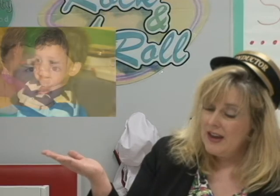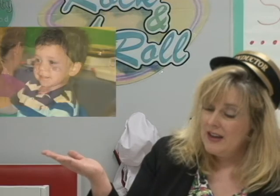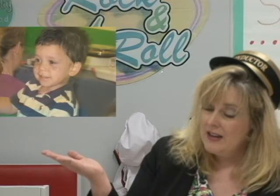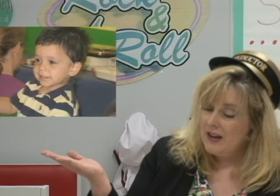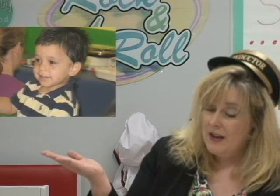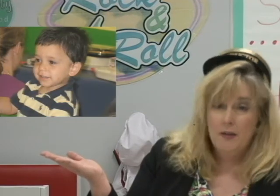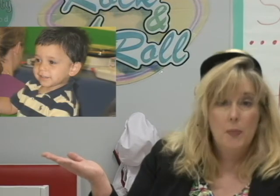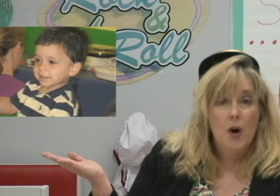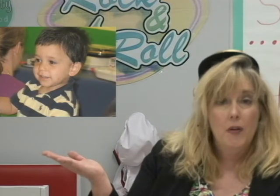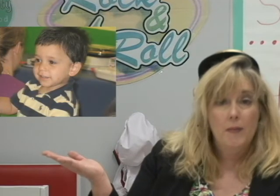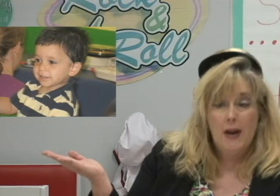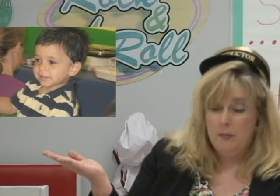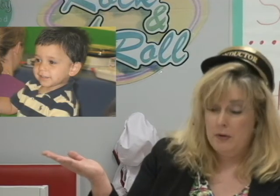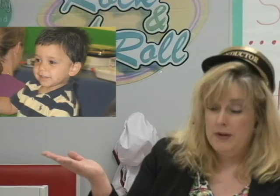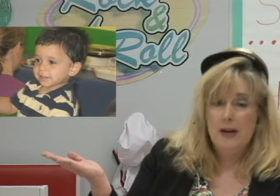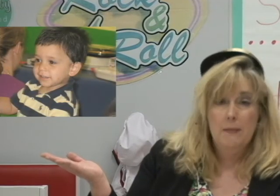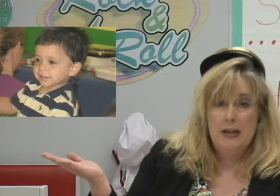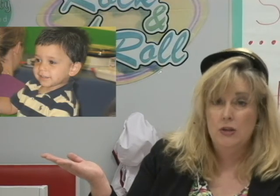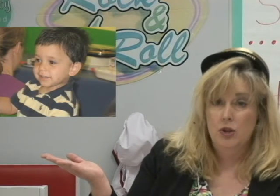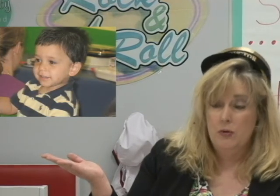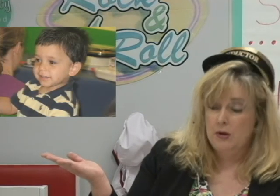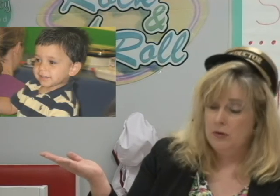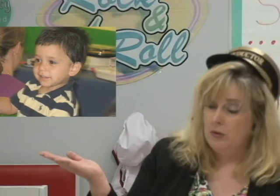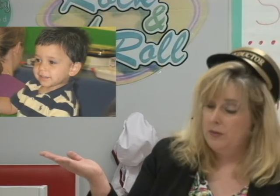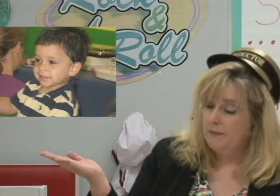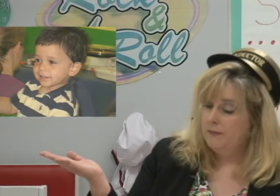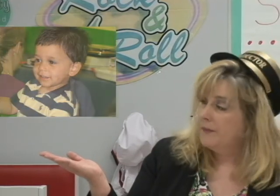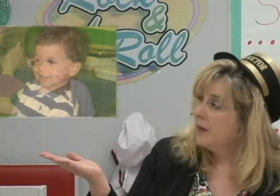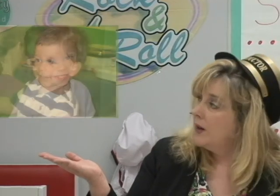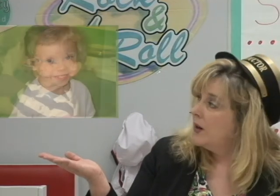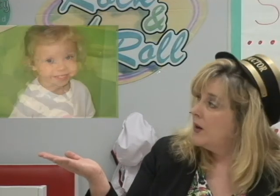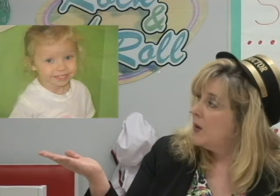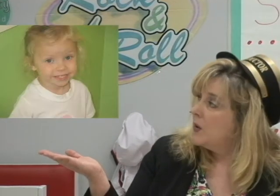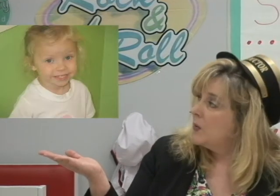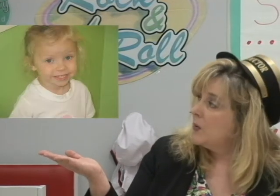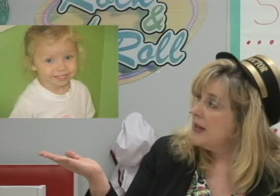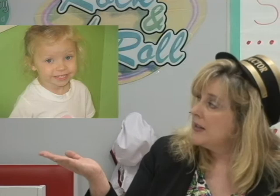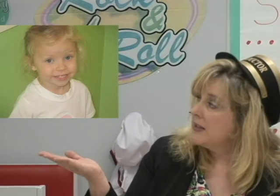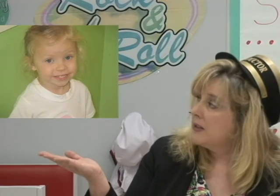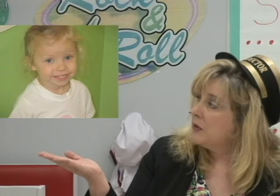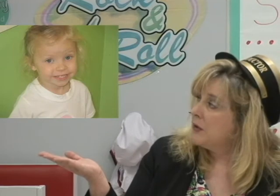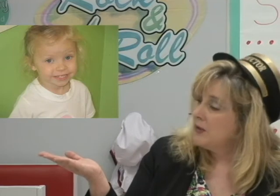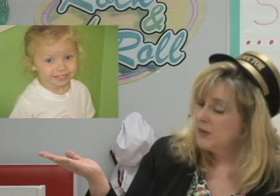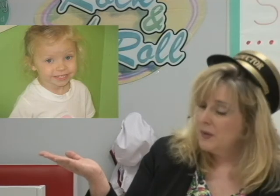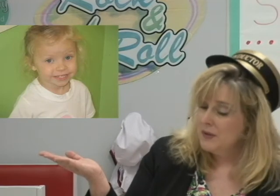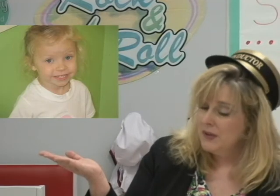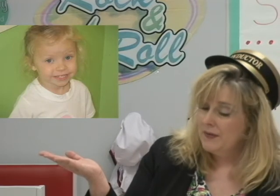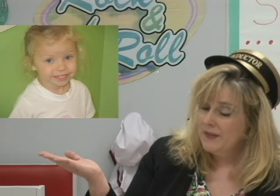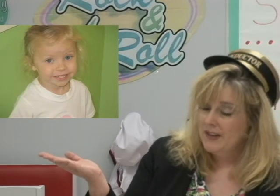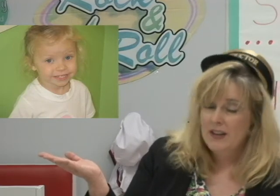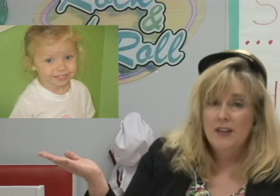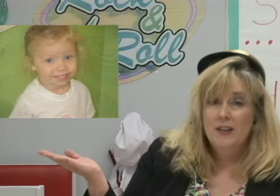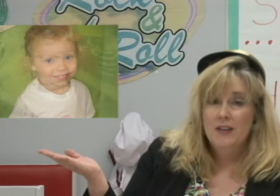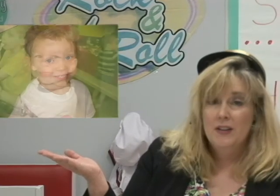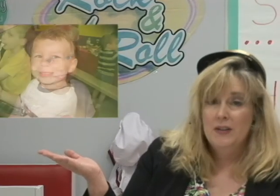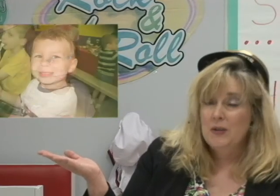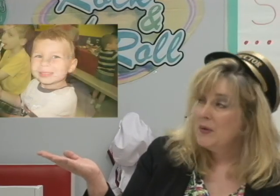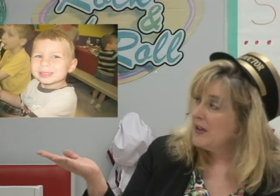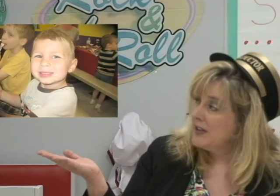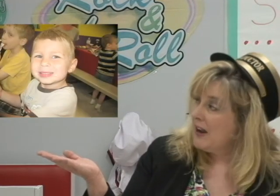And another Paul had a birthday, but he's 2 years old. Reese is 4 years old. Luke is now